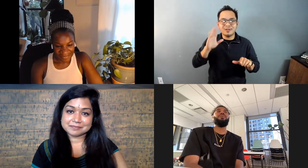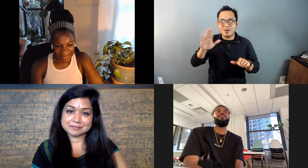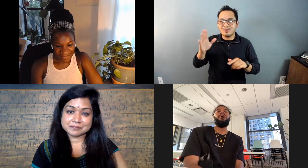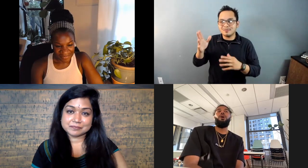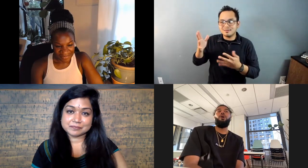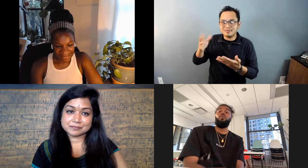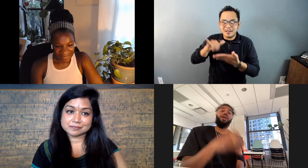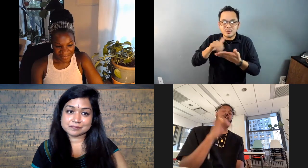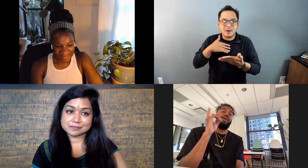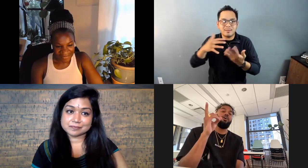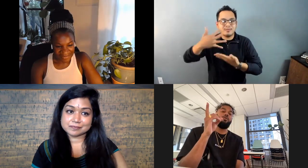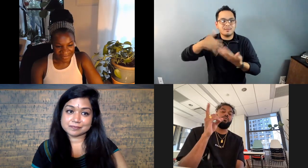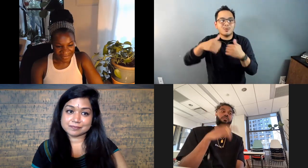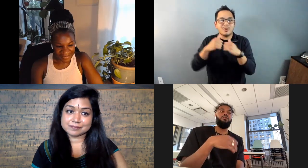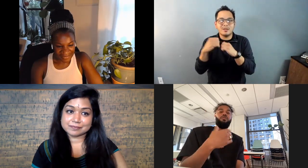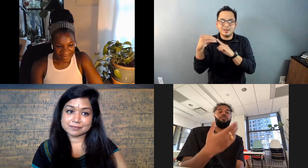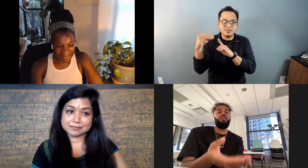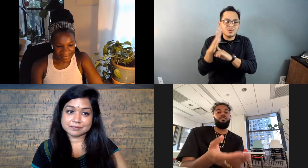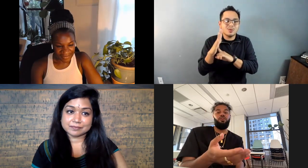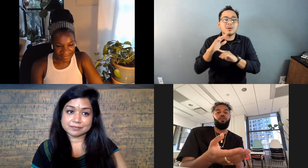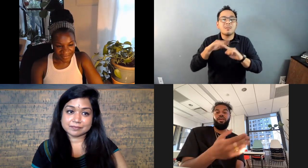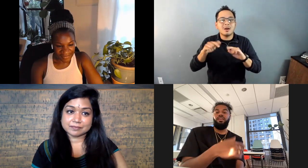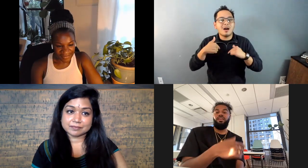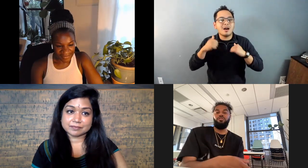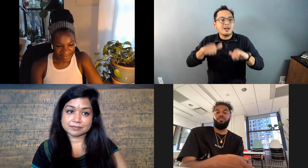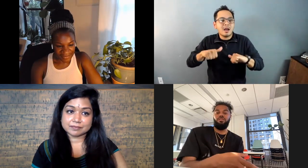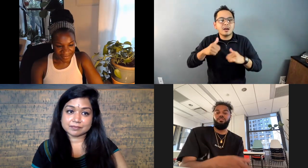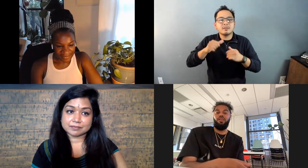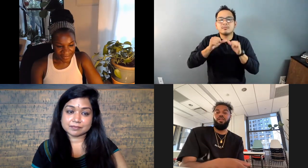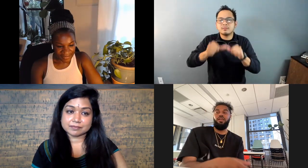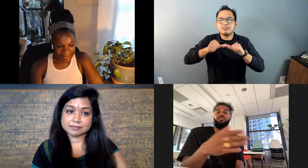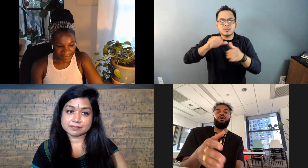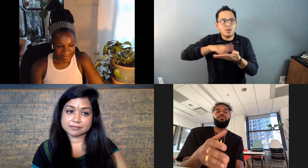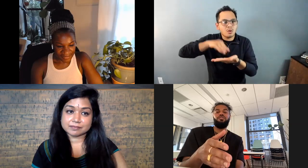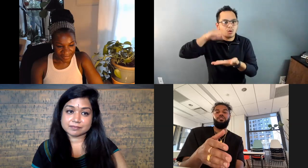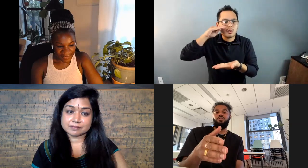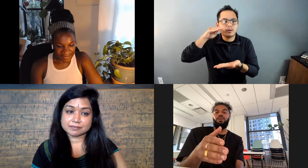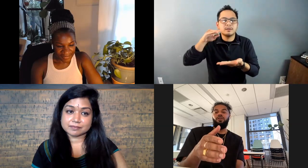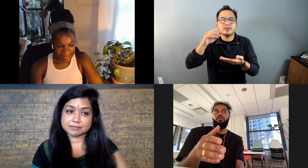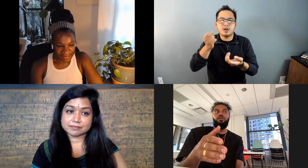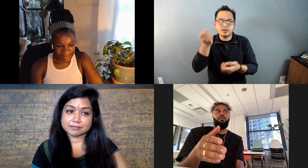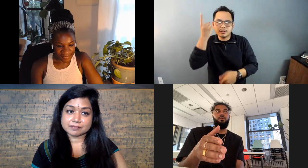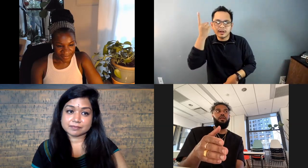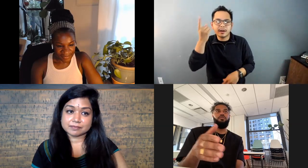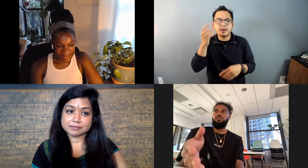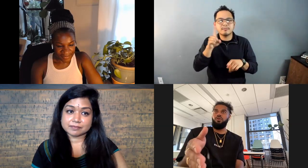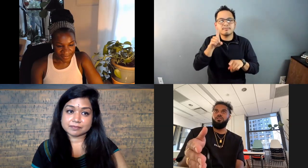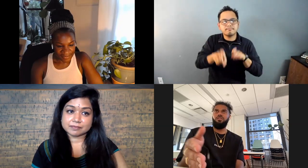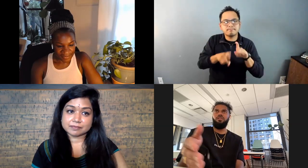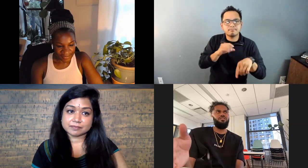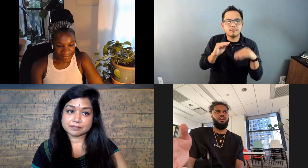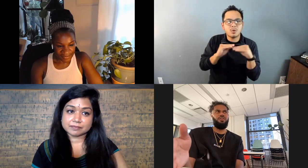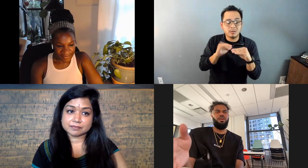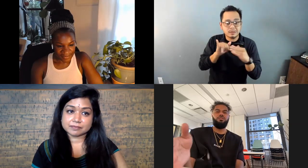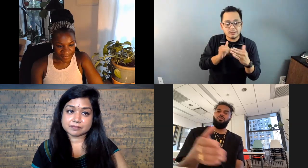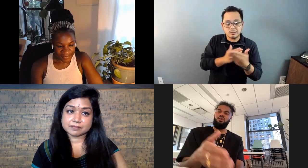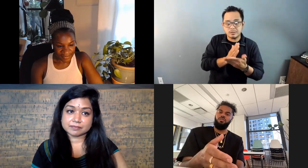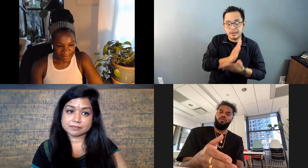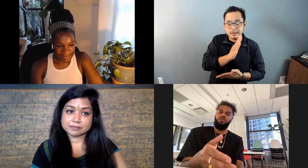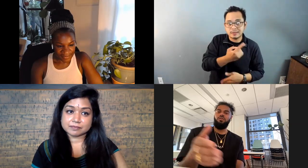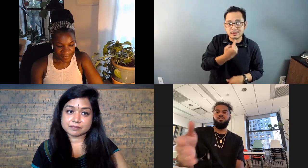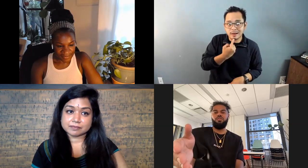right. Iraq is in Asia. You know what I'm saying? I ain't never seen Mhm. nobody talking about Iraq and Asian American Pacific